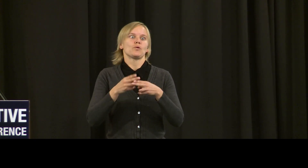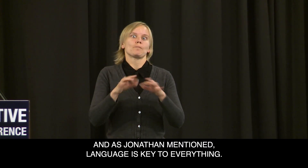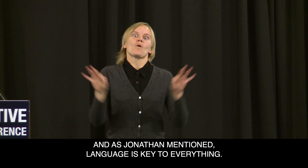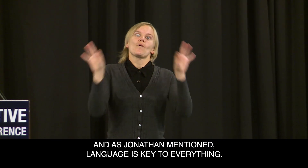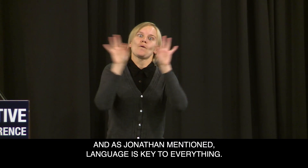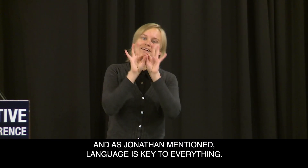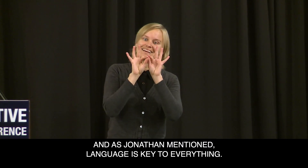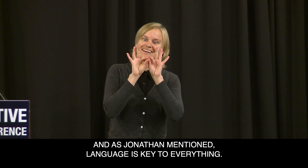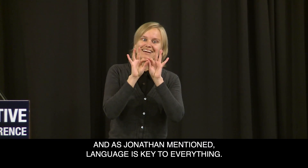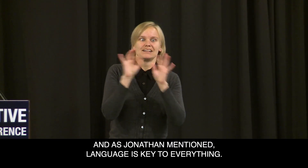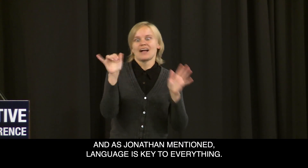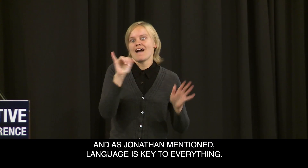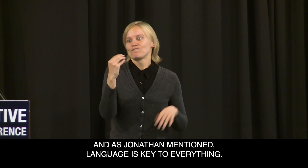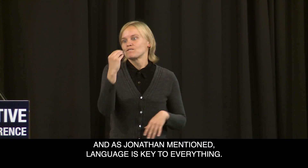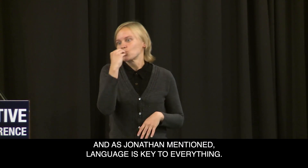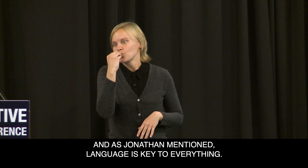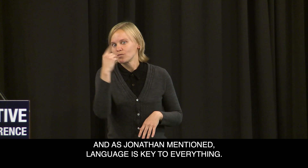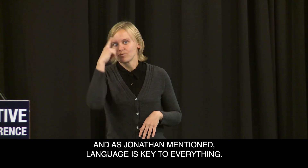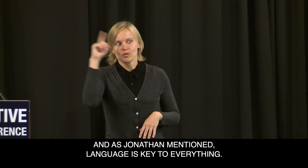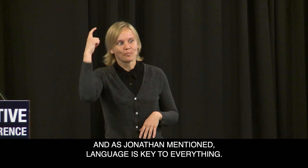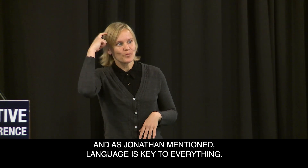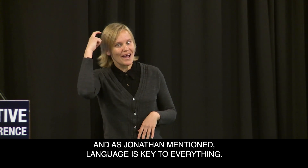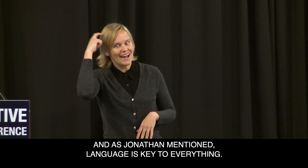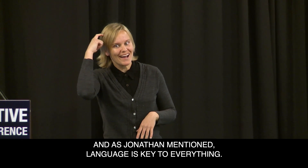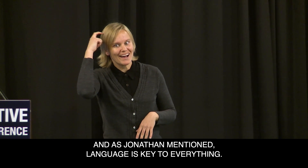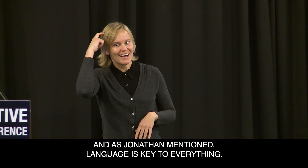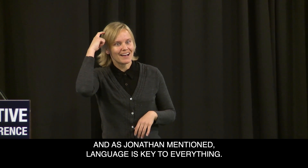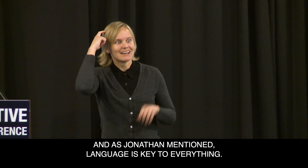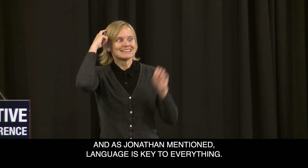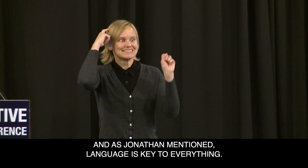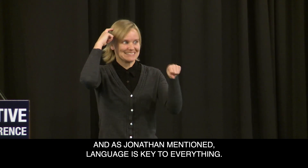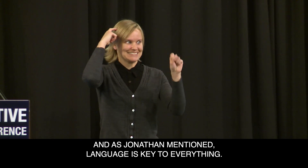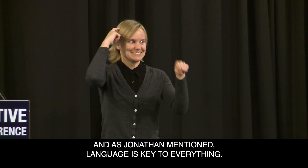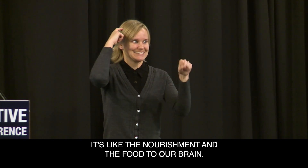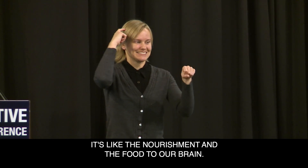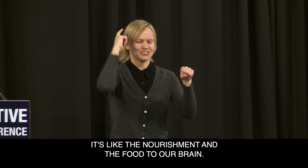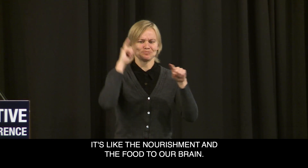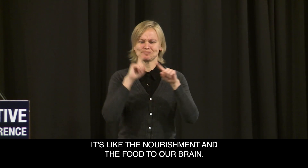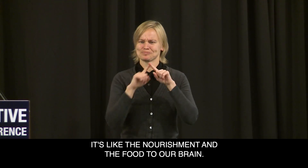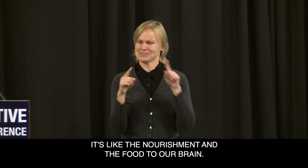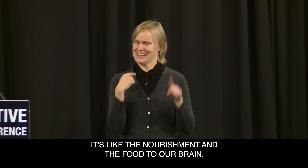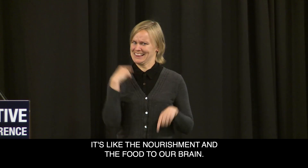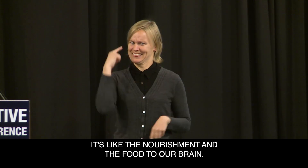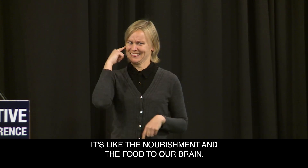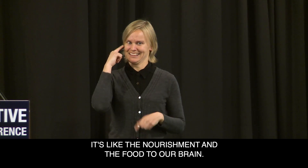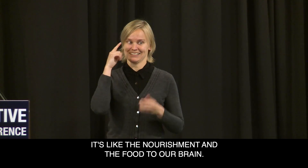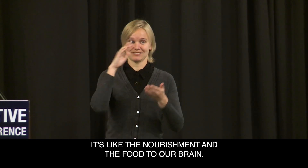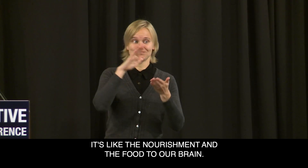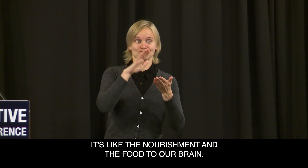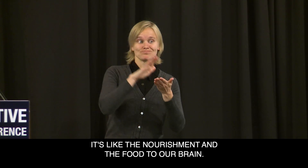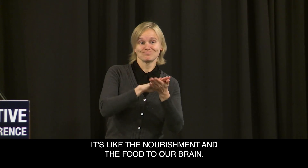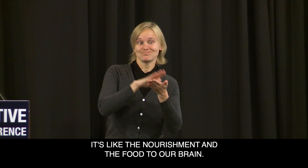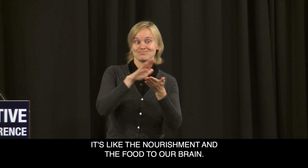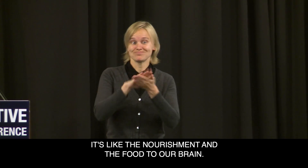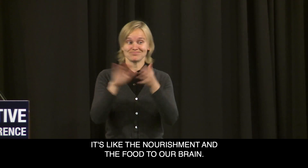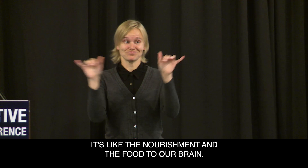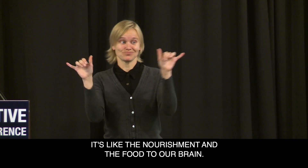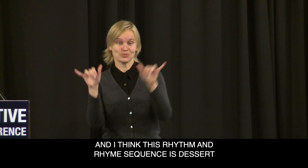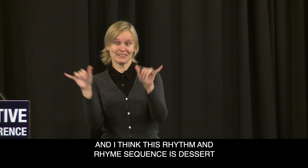And as Jonathan mentioned, language is key to everything. It's like the nourishment and the food to our brain. And I